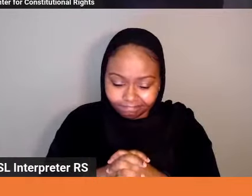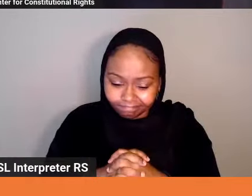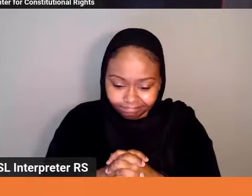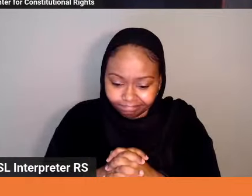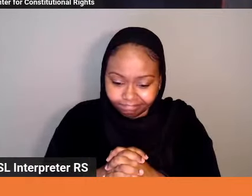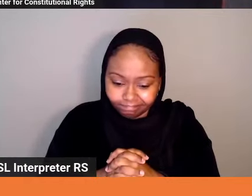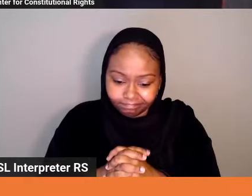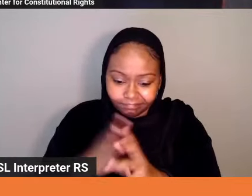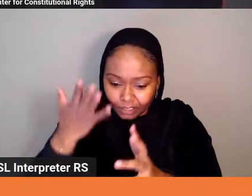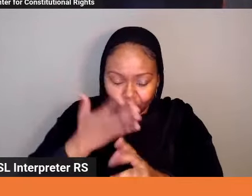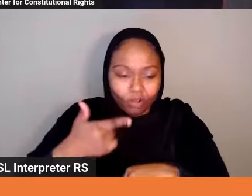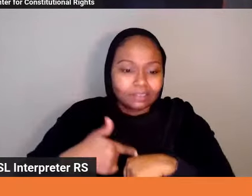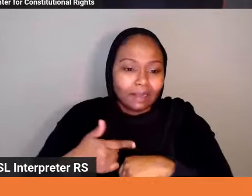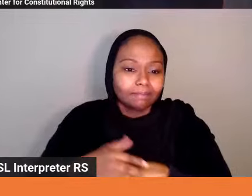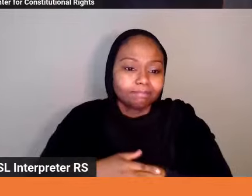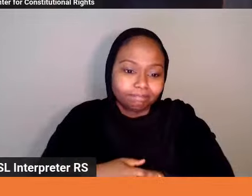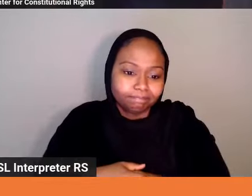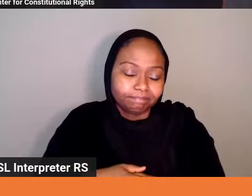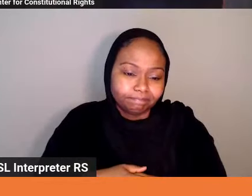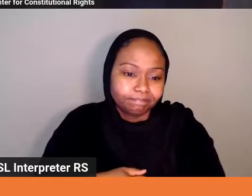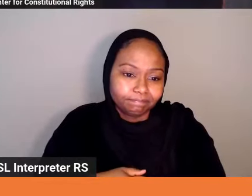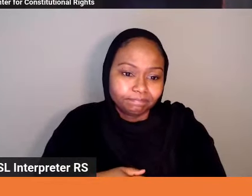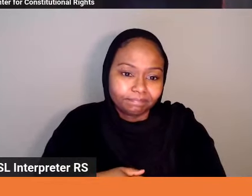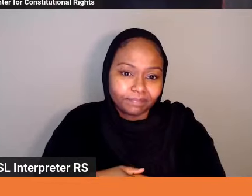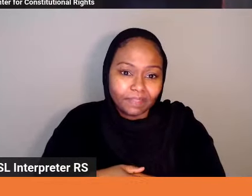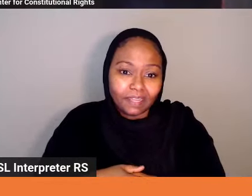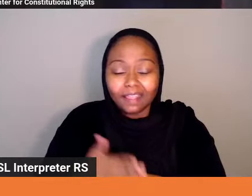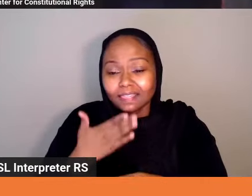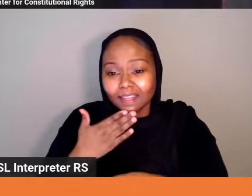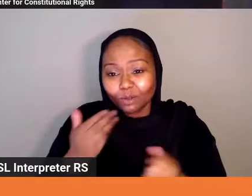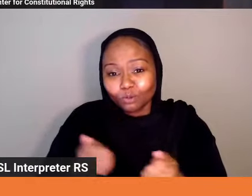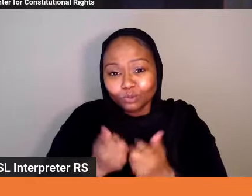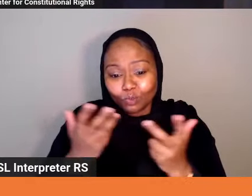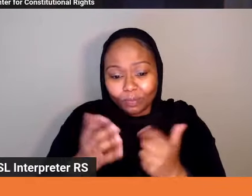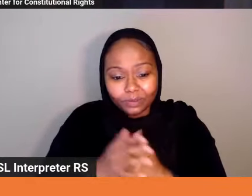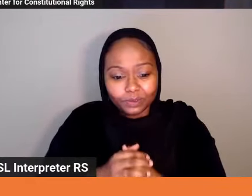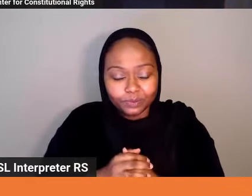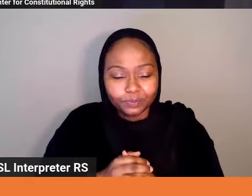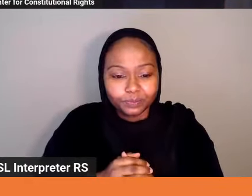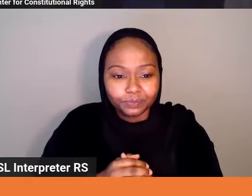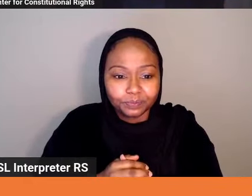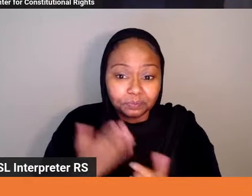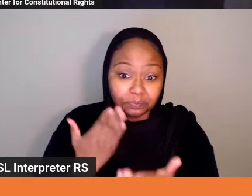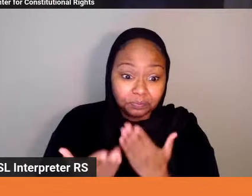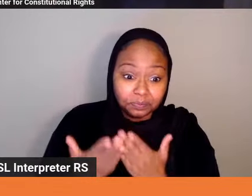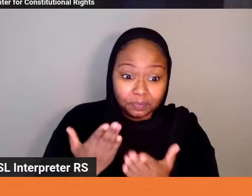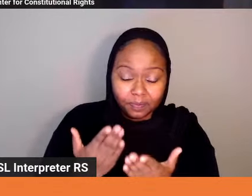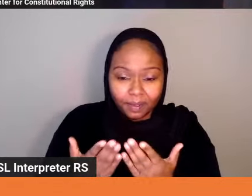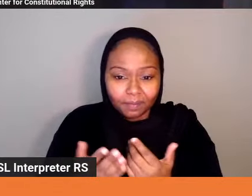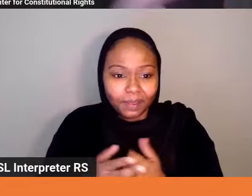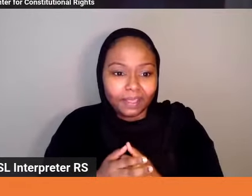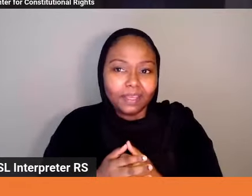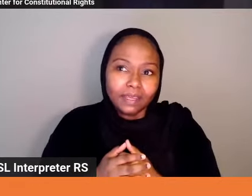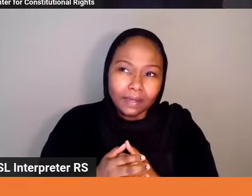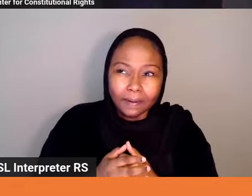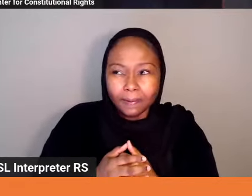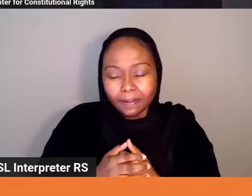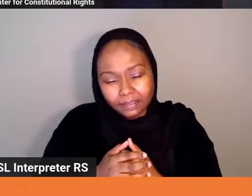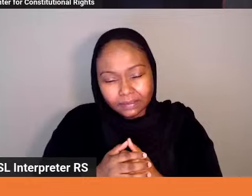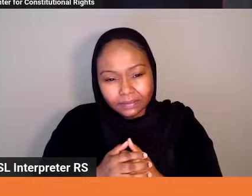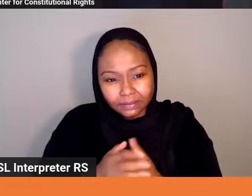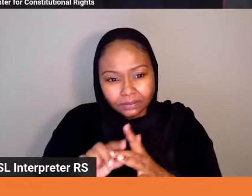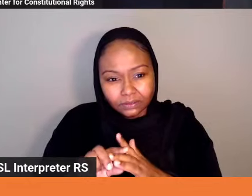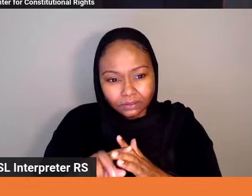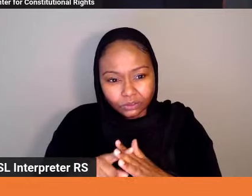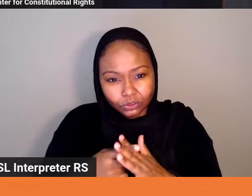moment and I'm really grateful to be with you all. Maybe just picking up first before I move to